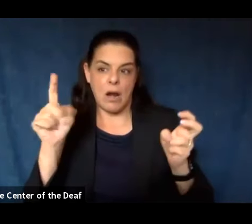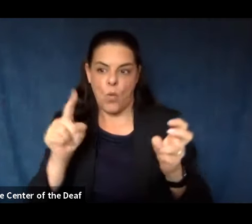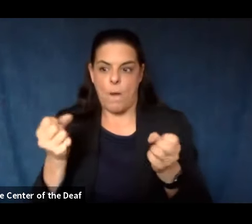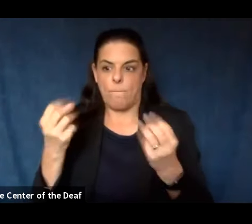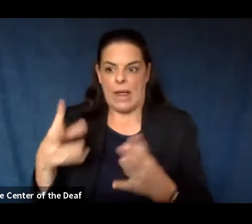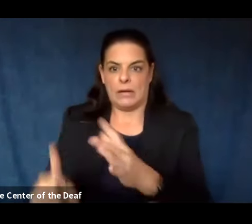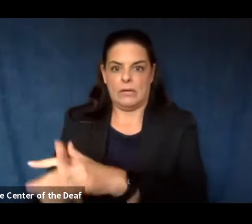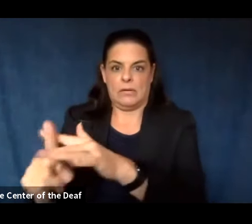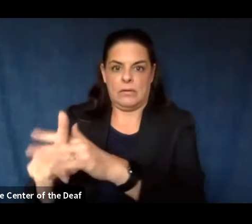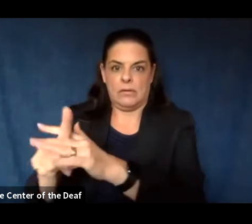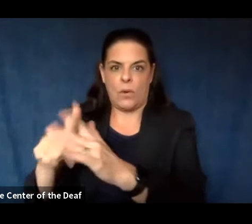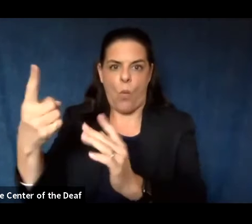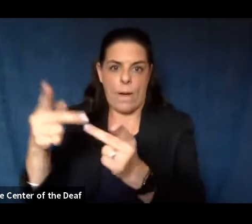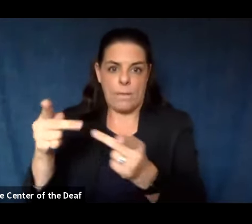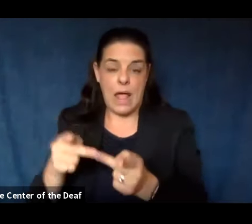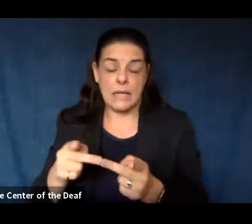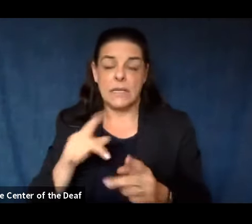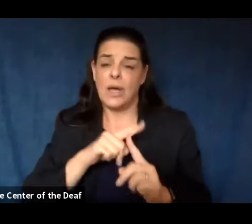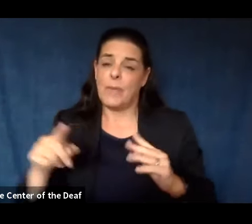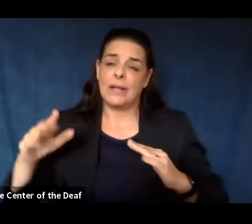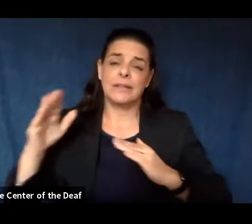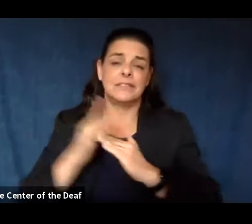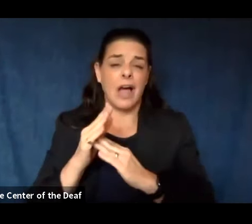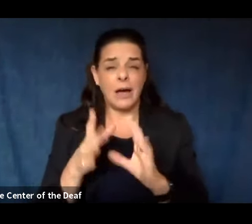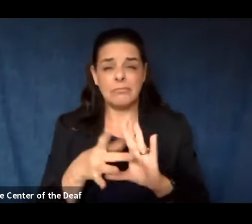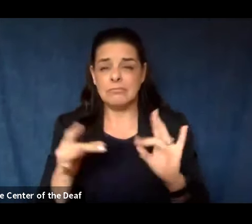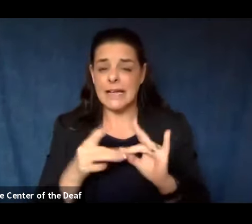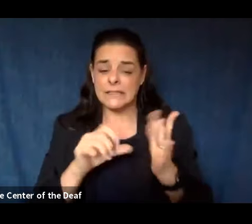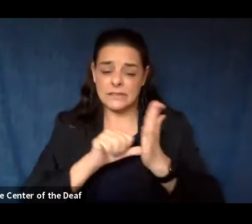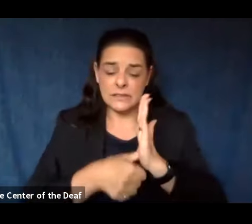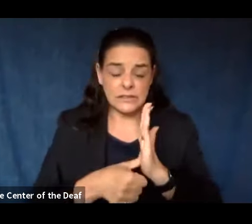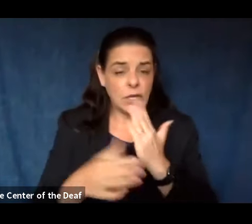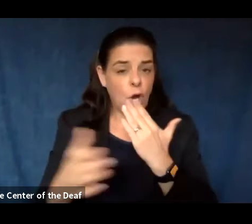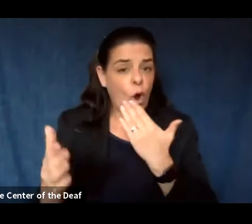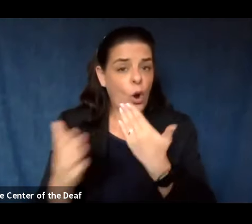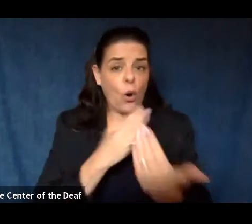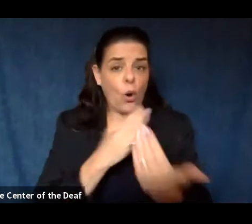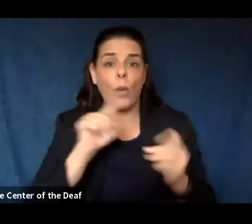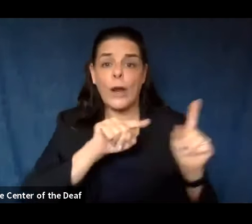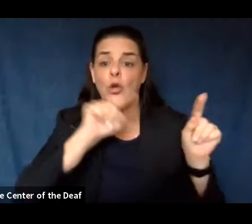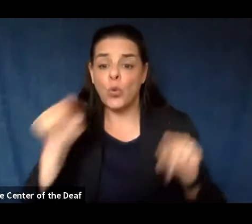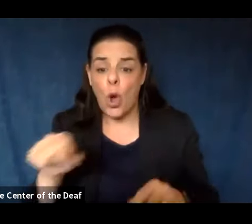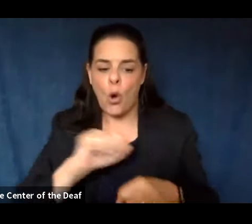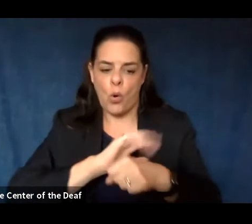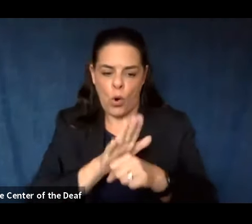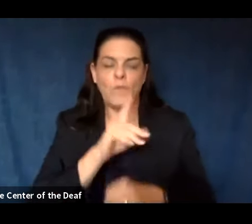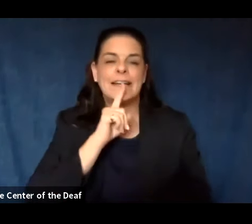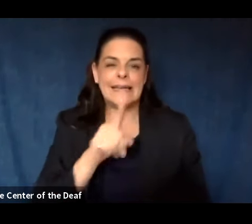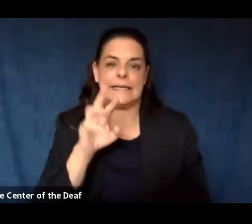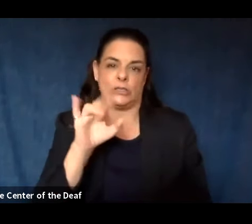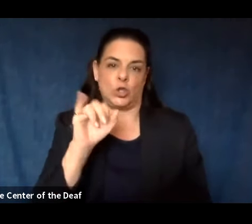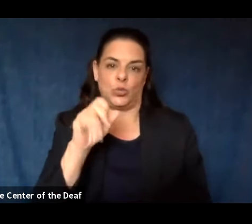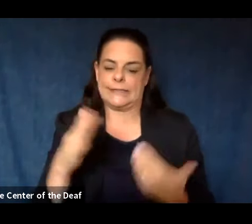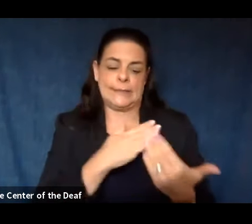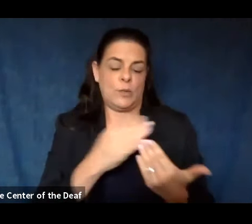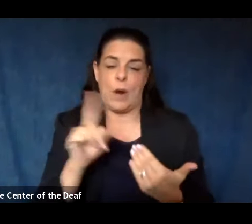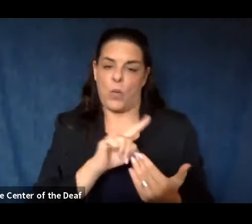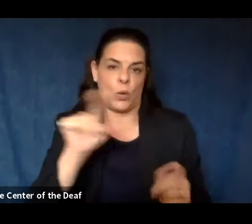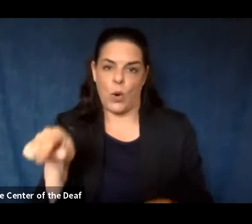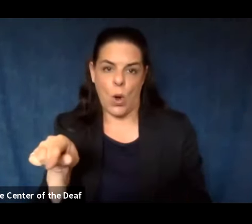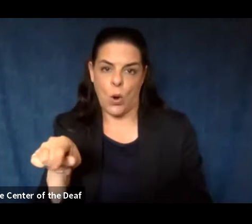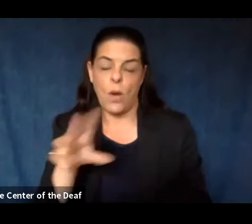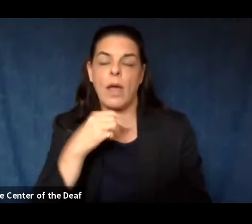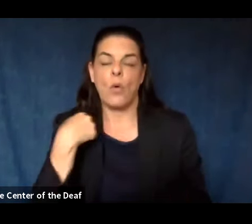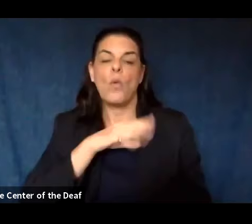think the big message right now is that wherever you are, COVID's at risk, a risk to you, and that we all need to be taking the same precautions